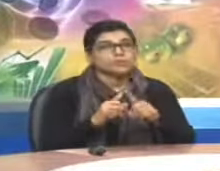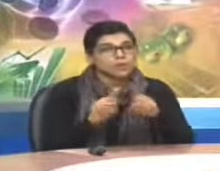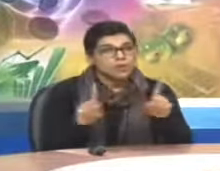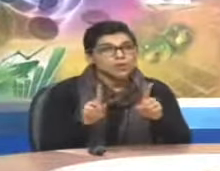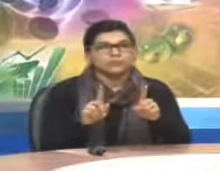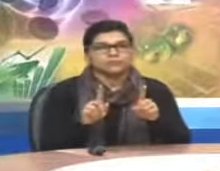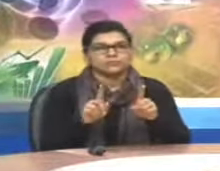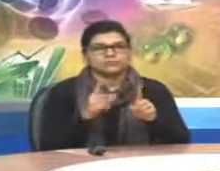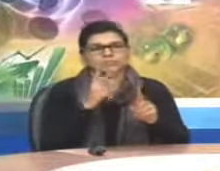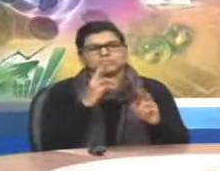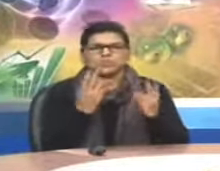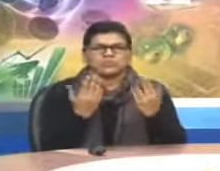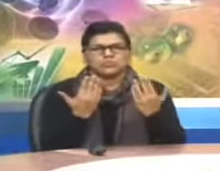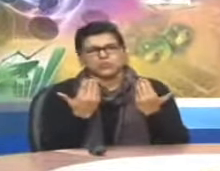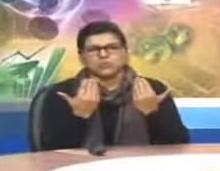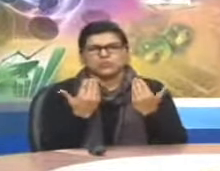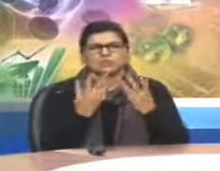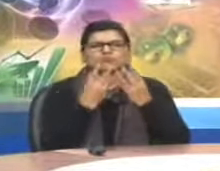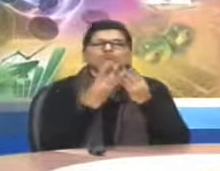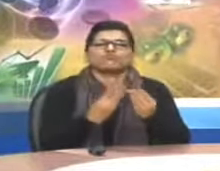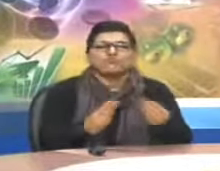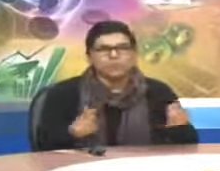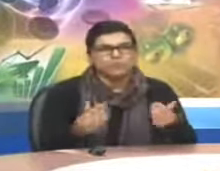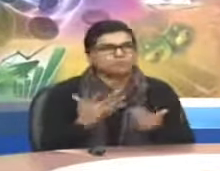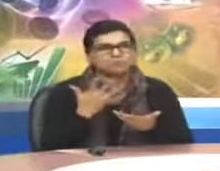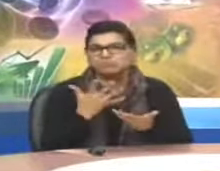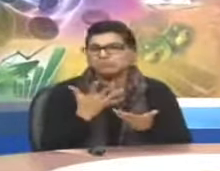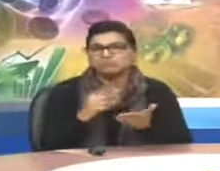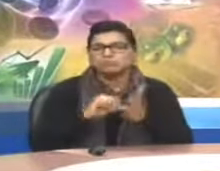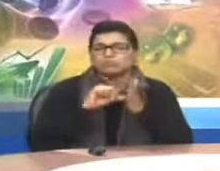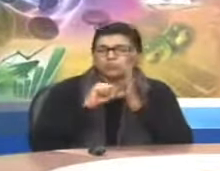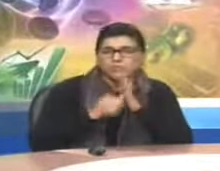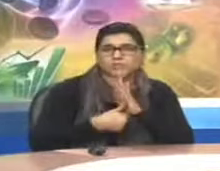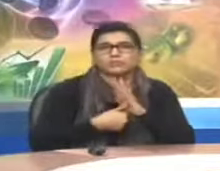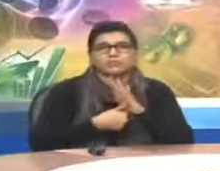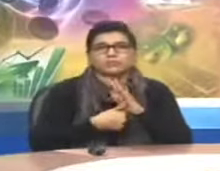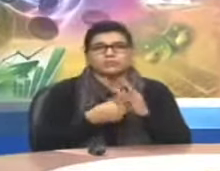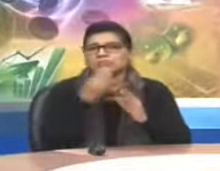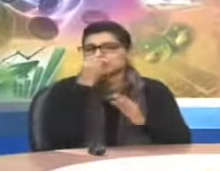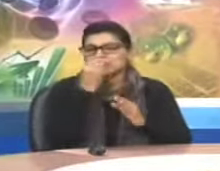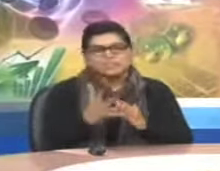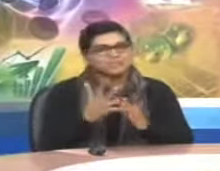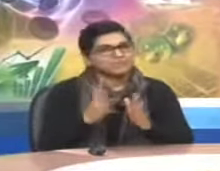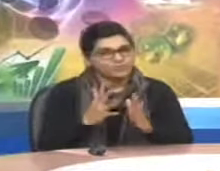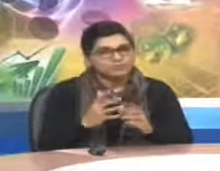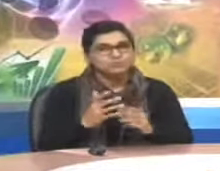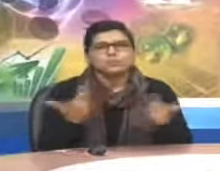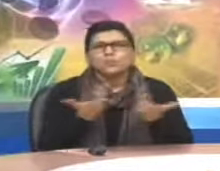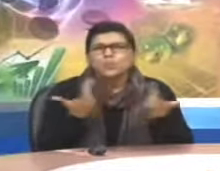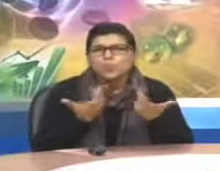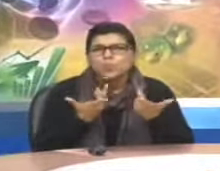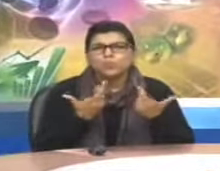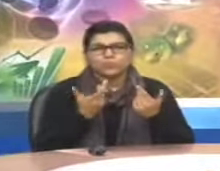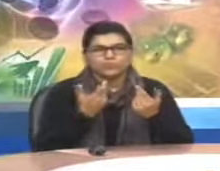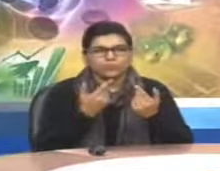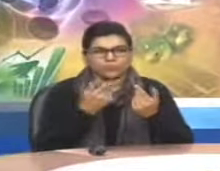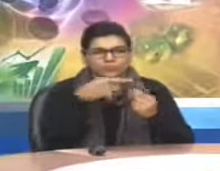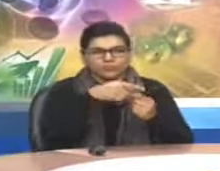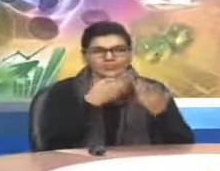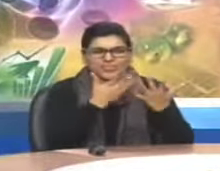screen, the accumulation of solid waste is a big problem, and